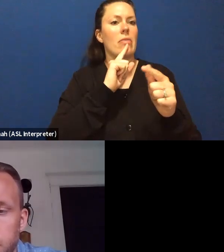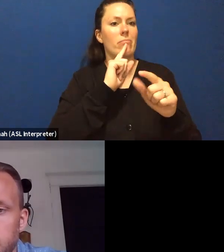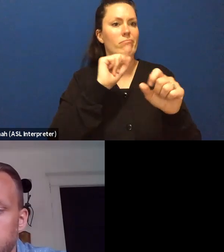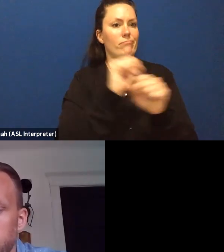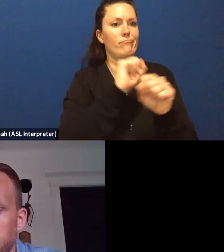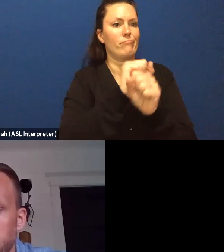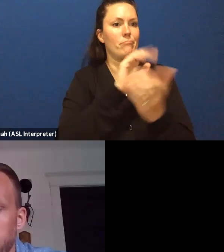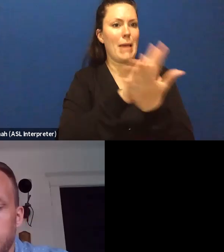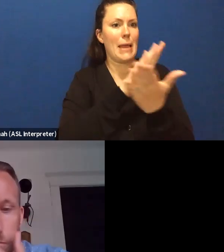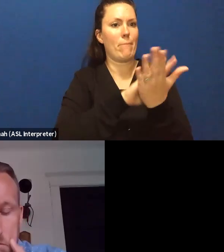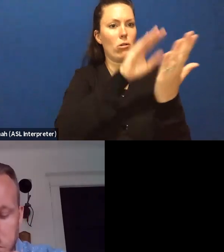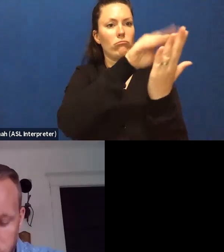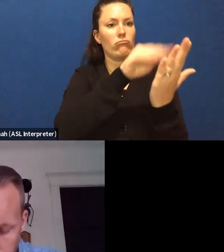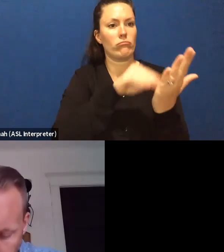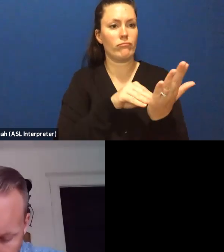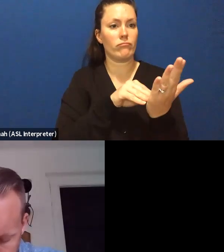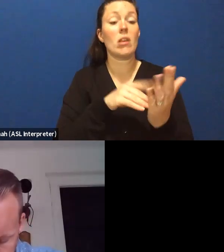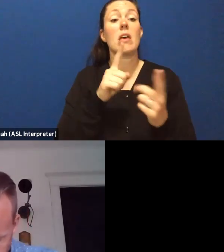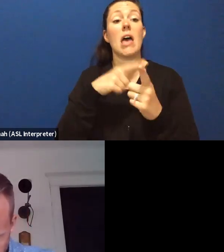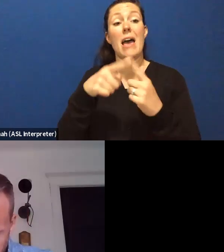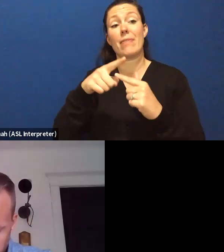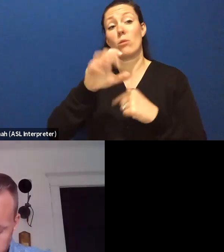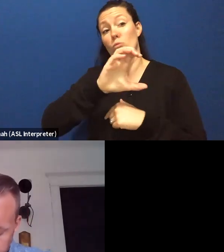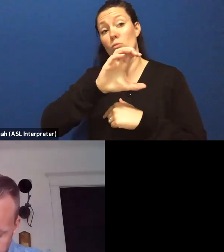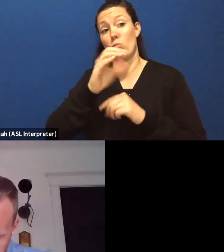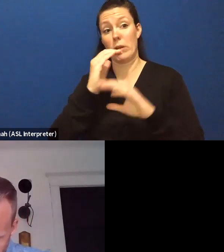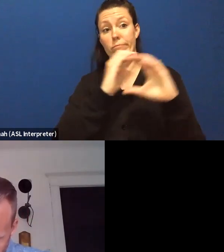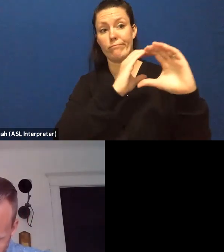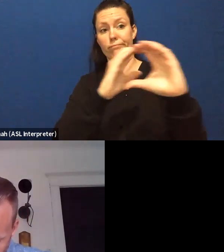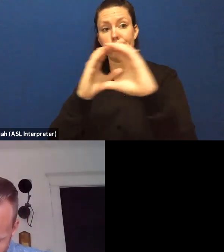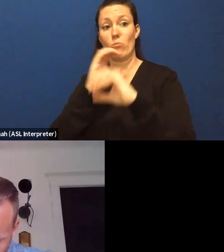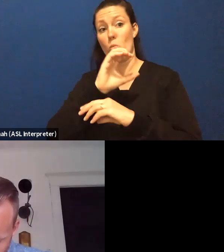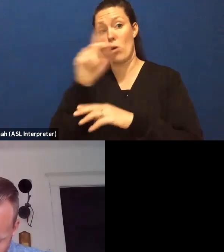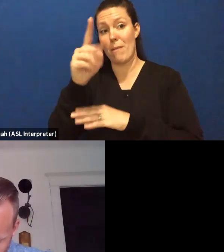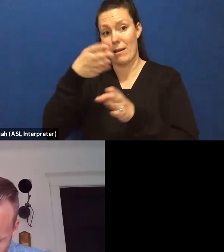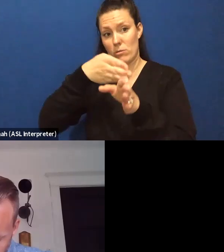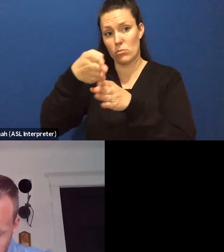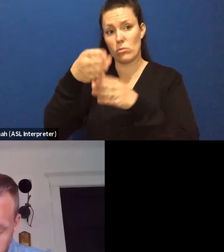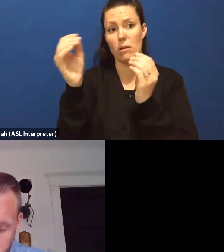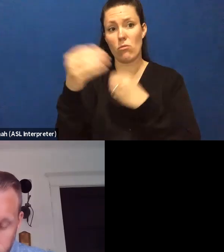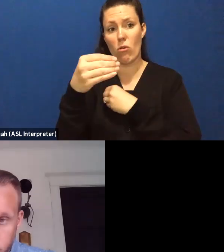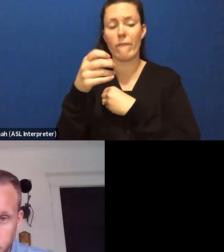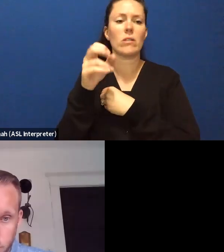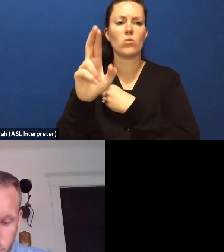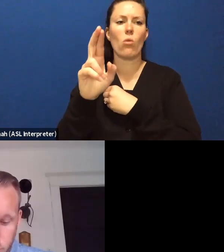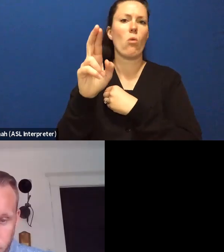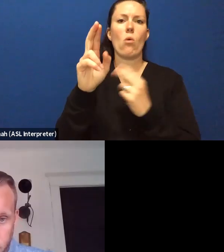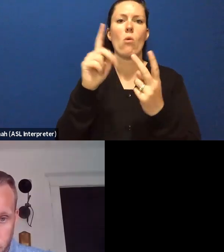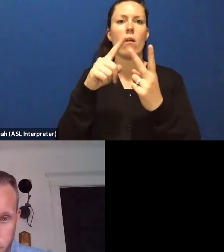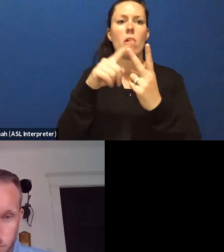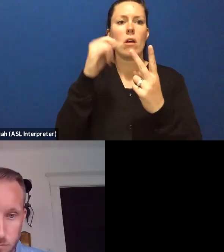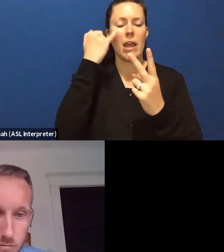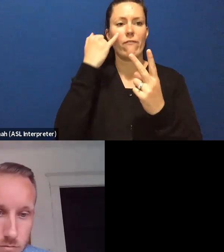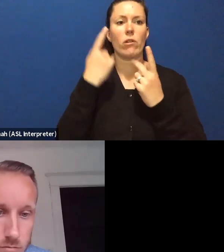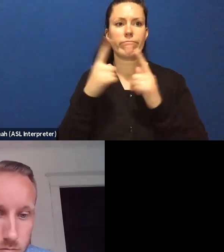mobile unit gets back into our main office, or just when they get back to a location where there would